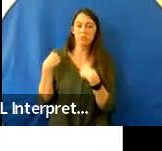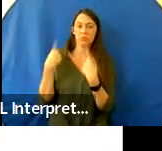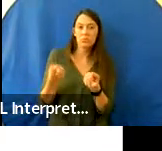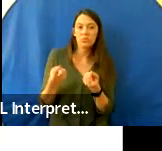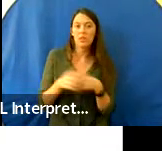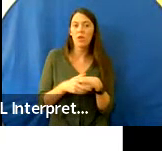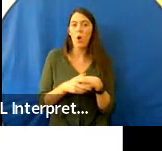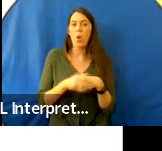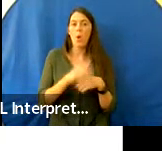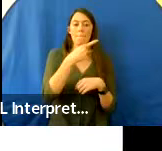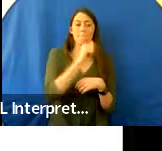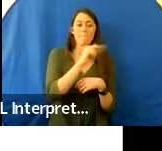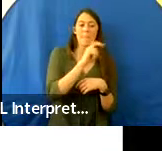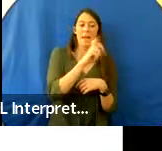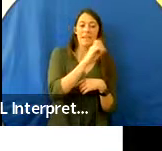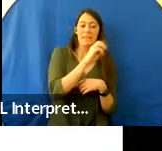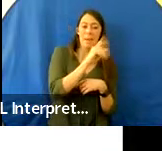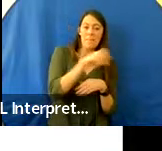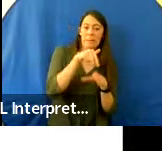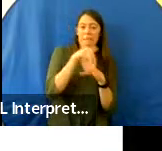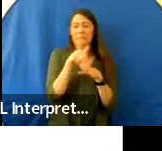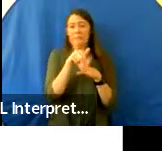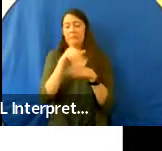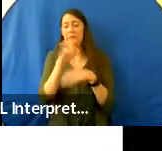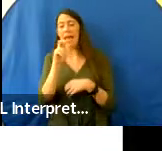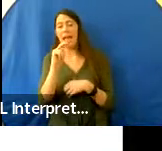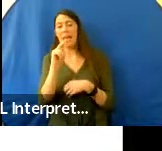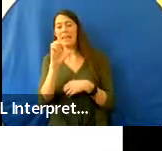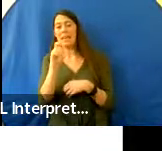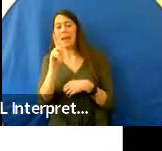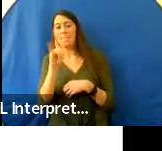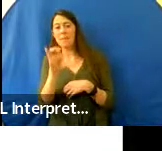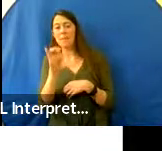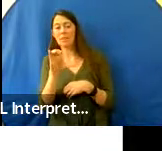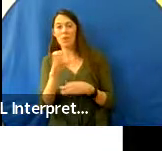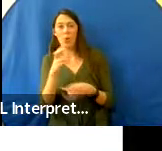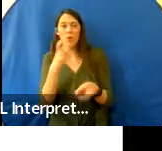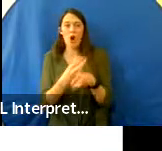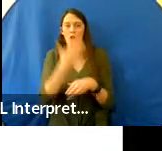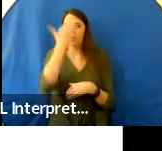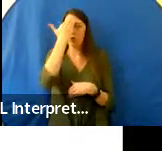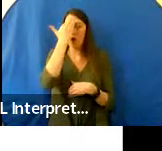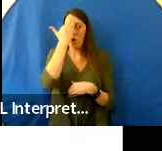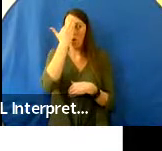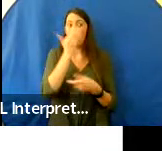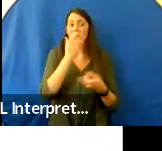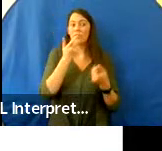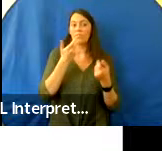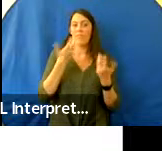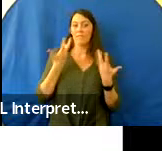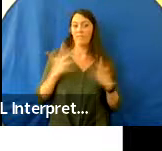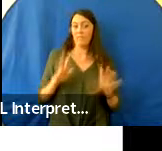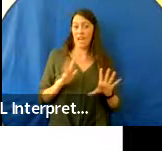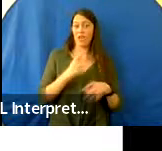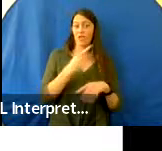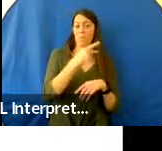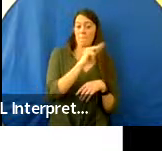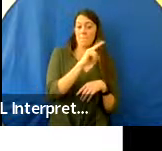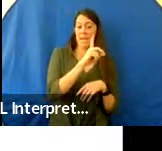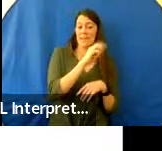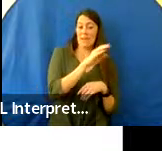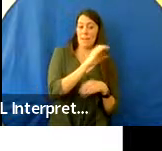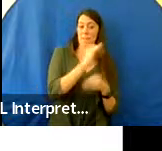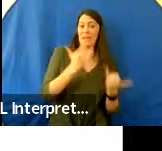pretty extreme. And so how we kind of say when we're there yet, are we there yet? But I agree, Dr. Clanton. I think this is probably the best I've